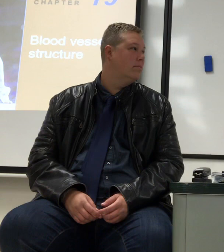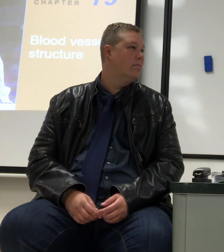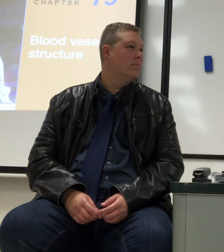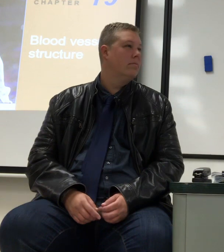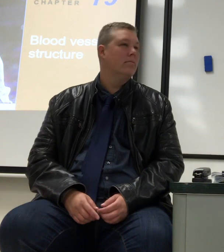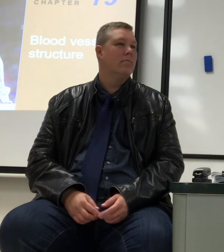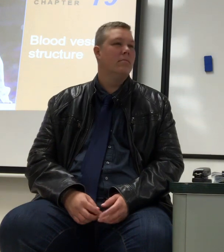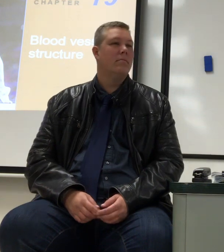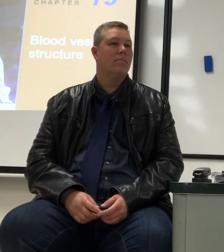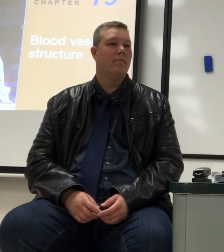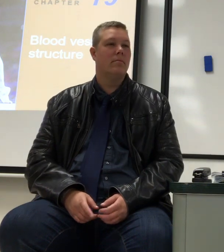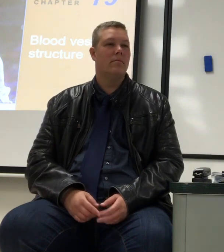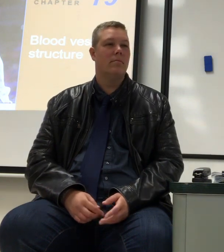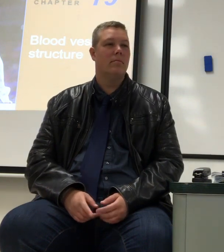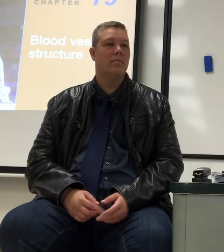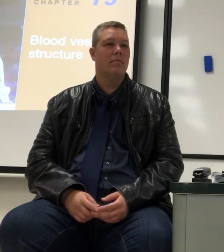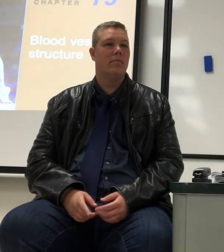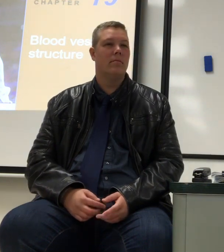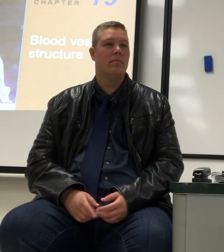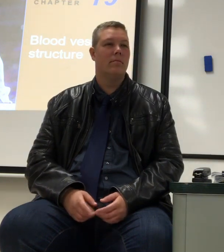Yeah, I'm going to do my purple.